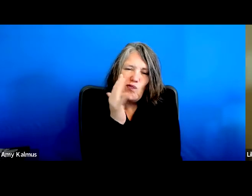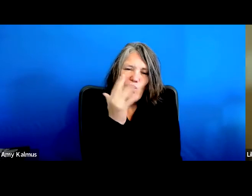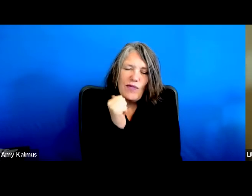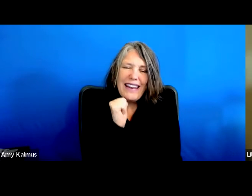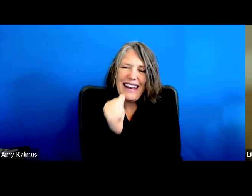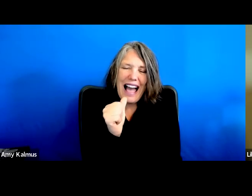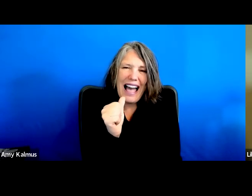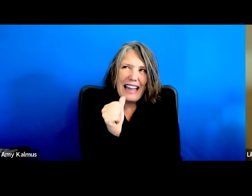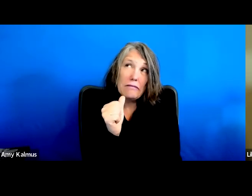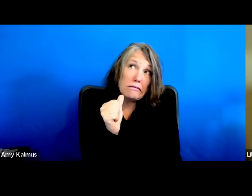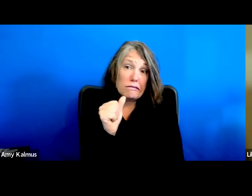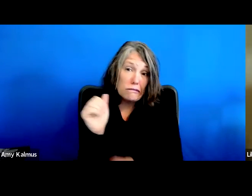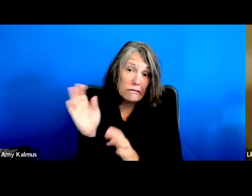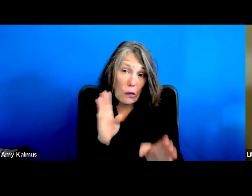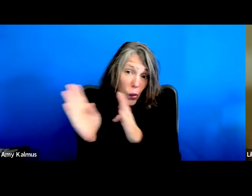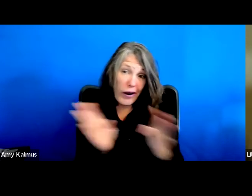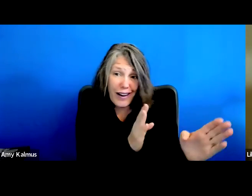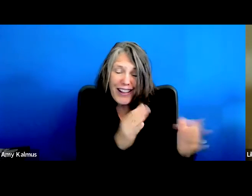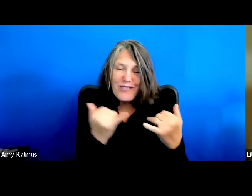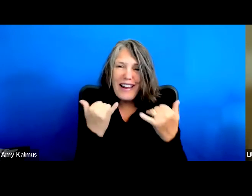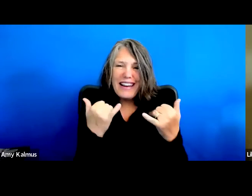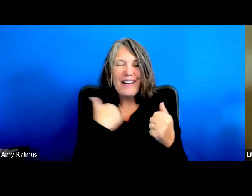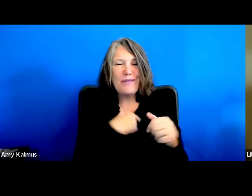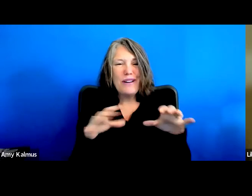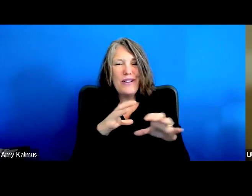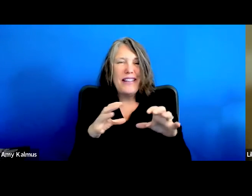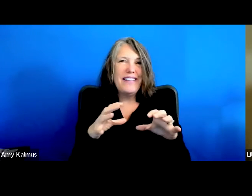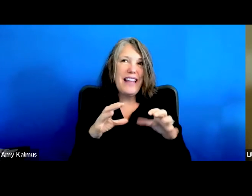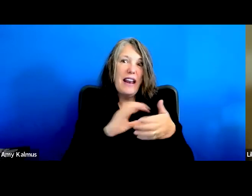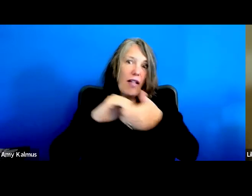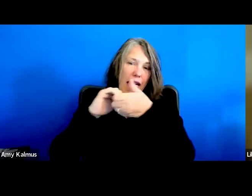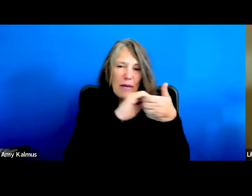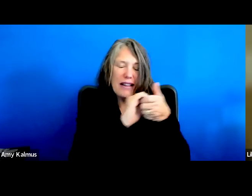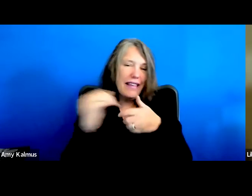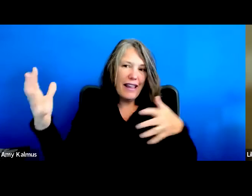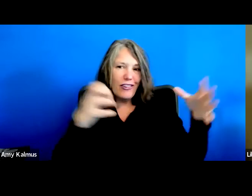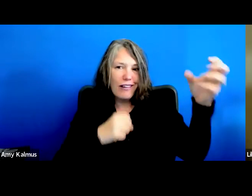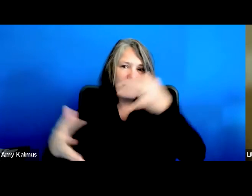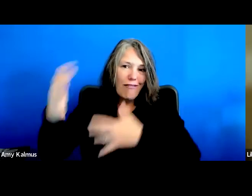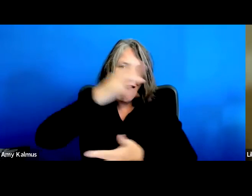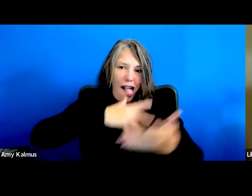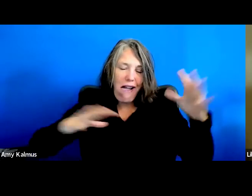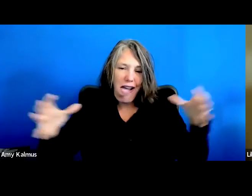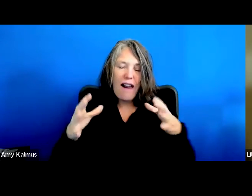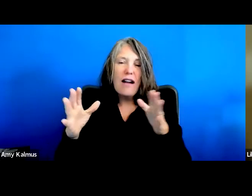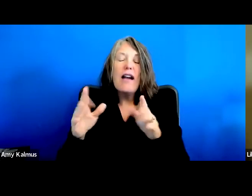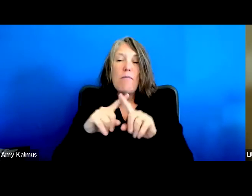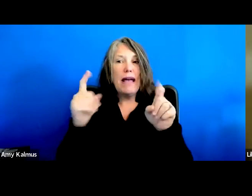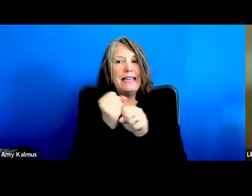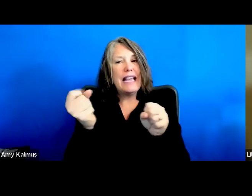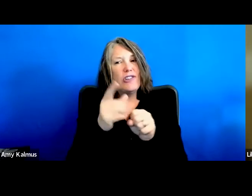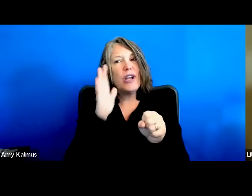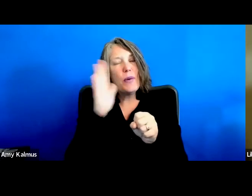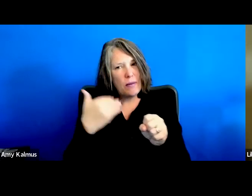not super organized right now. We're getting there because we're doing this collectively and collaboratively, but we are, I think, in the next year starting a big push where we'll like have